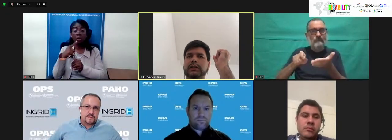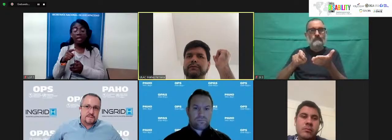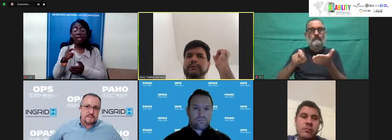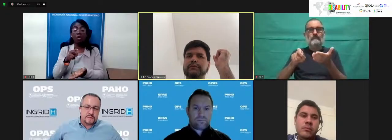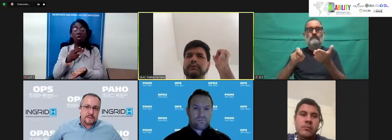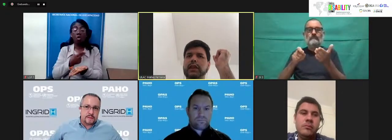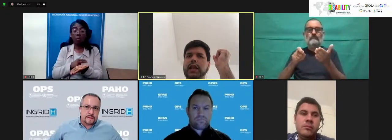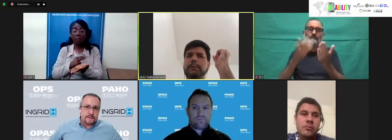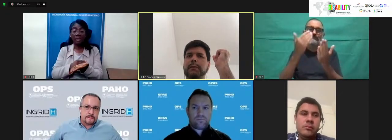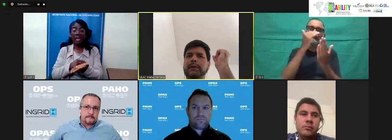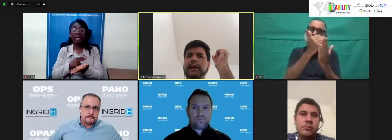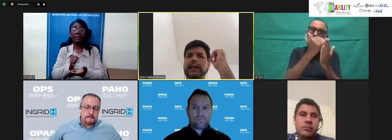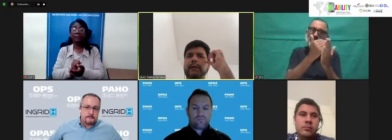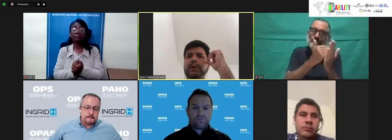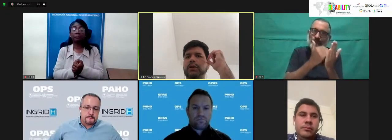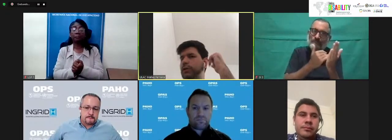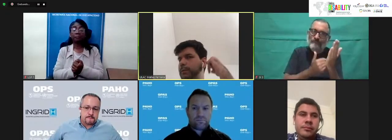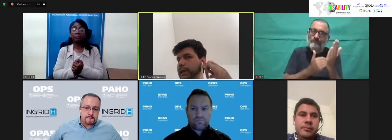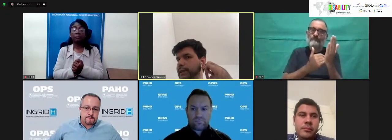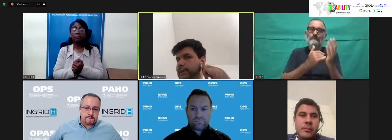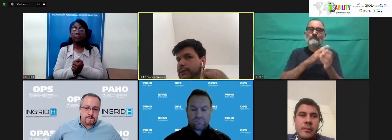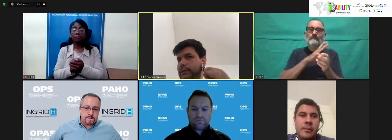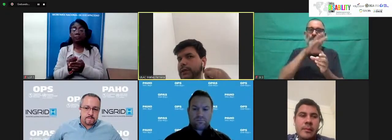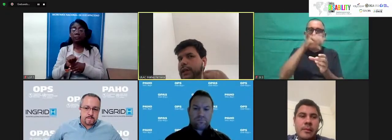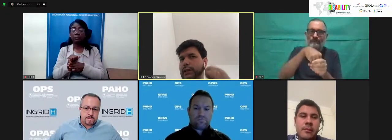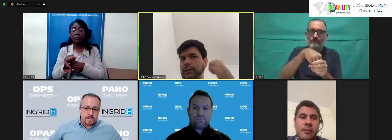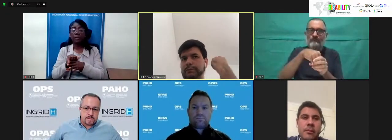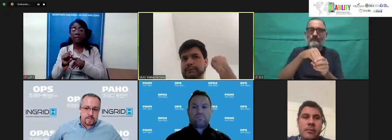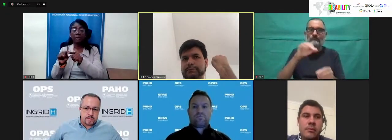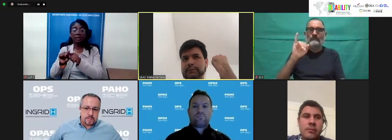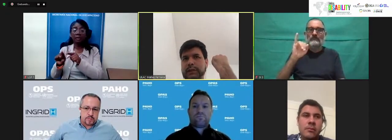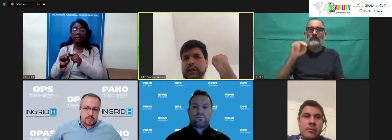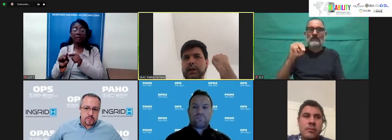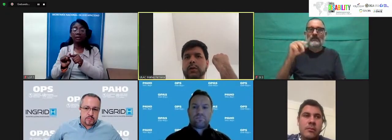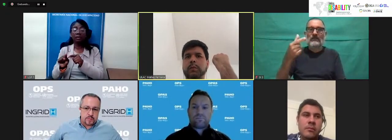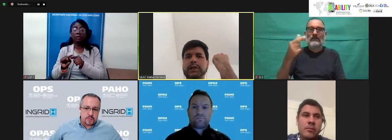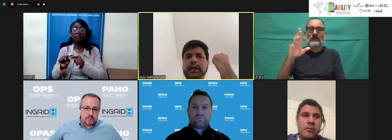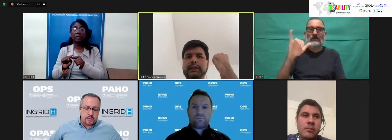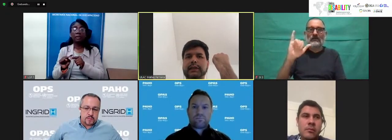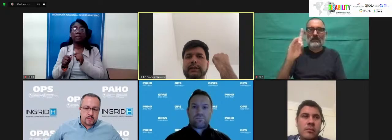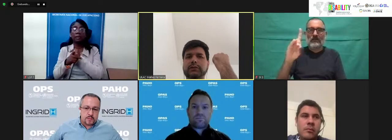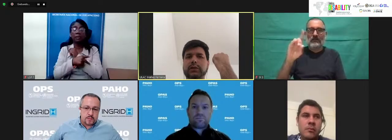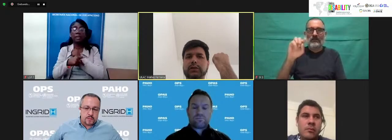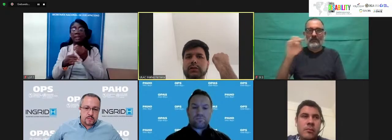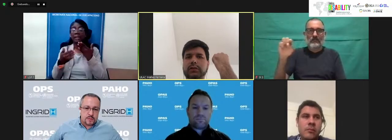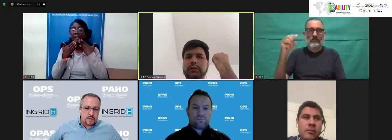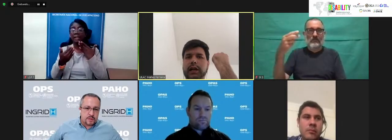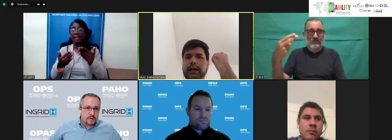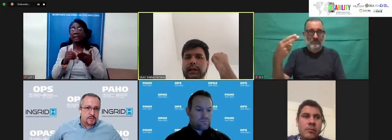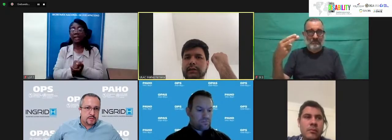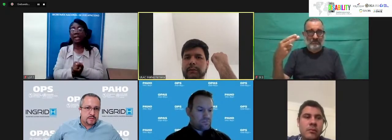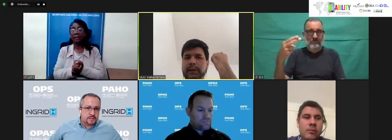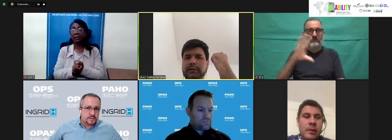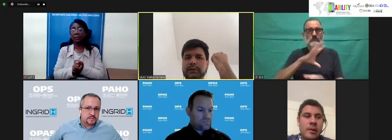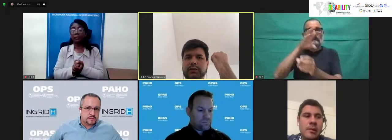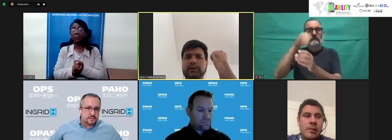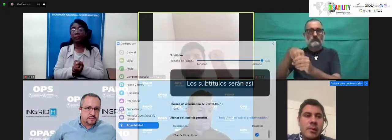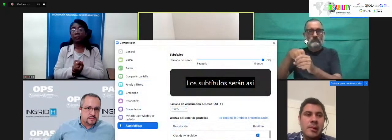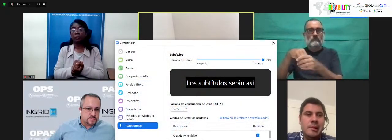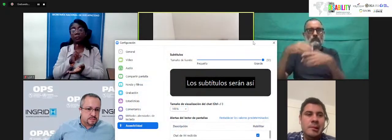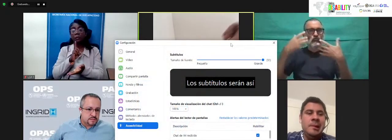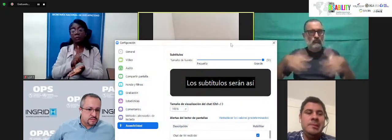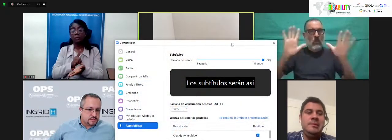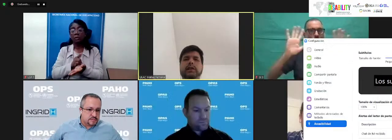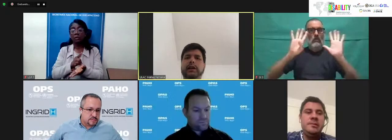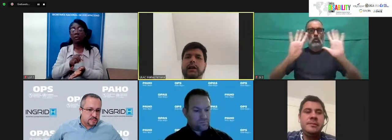and he is the regional advisor in preparation for emergency and reduction of risk in disasters so thank